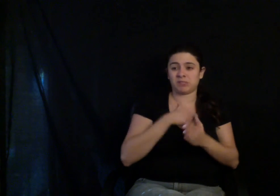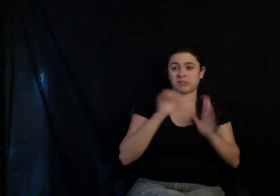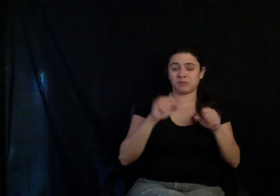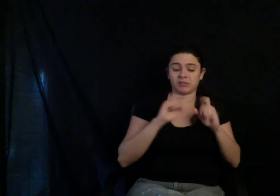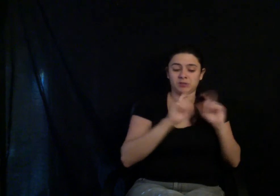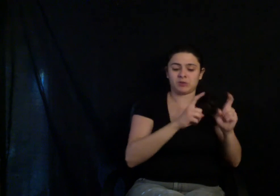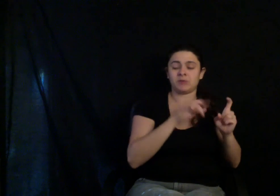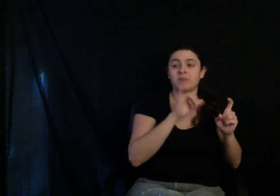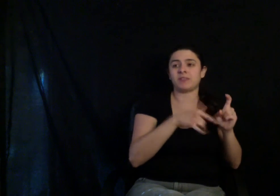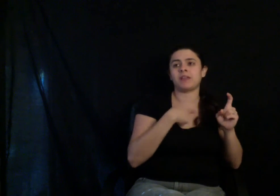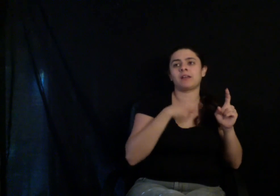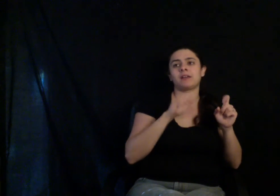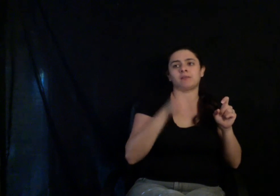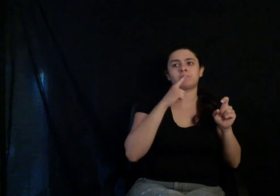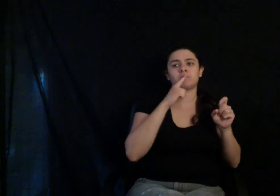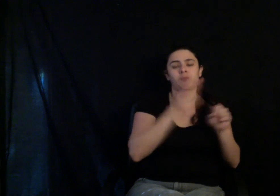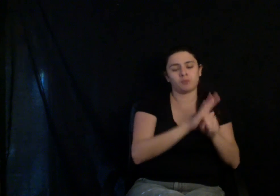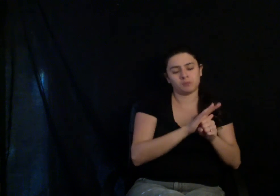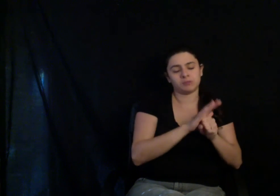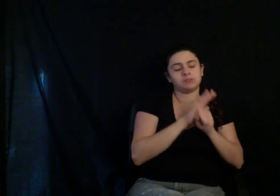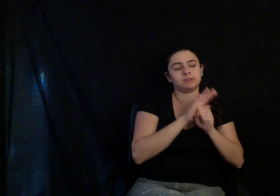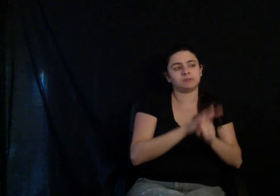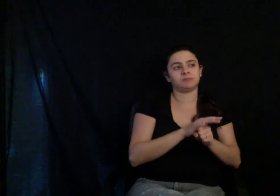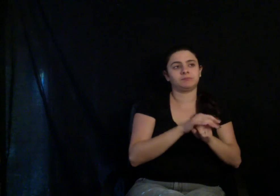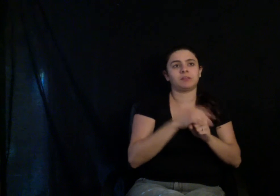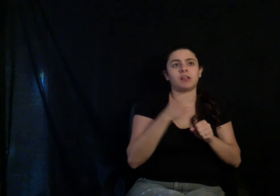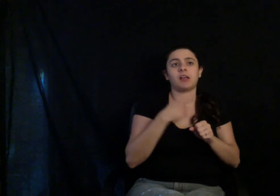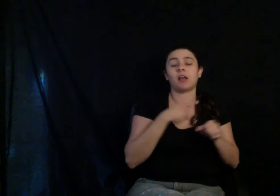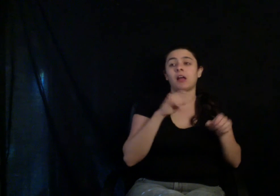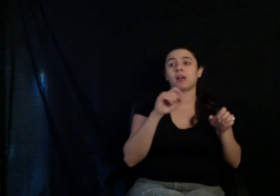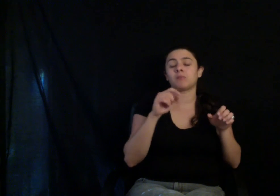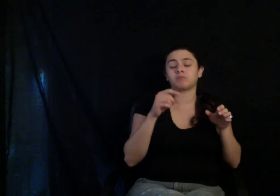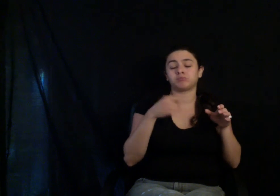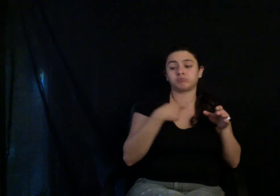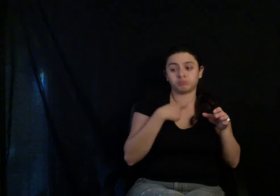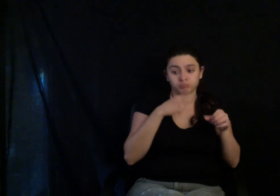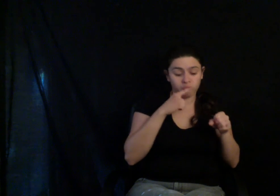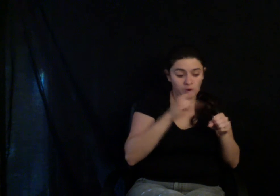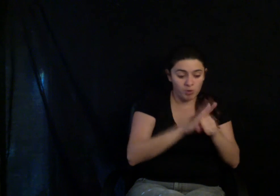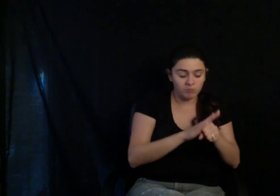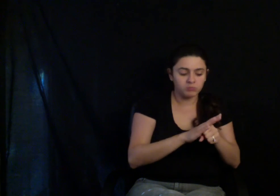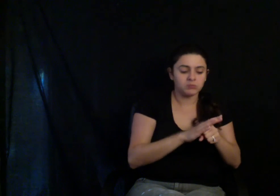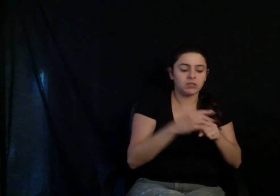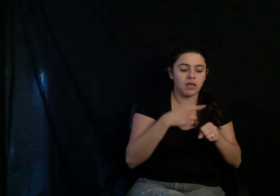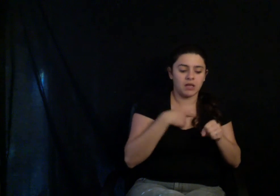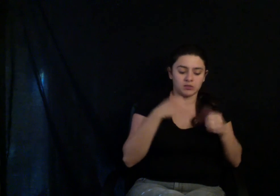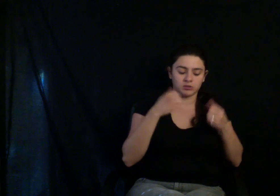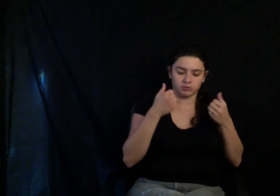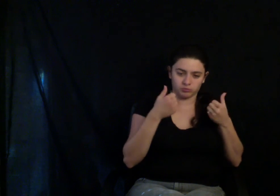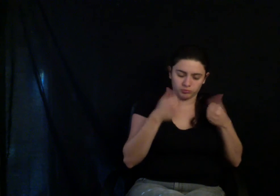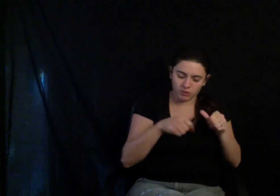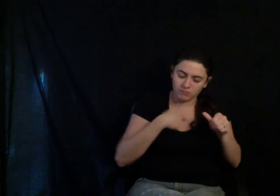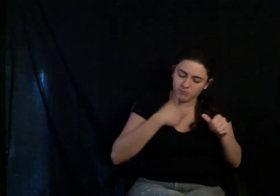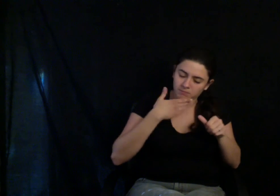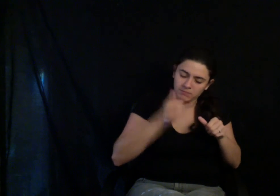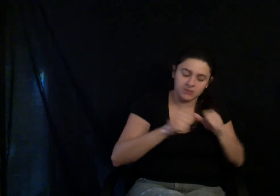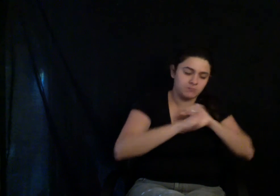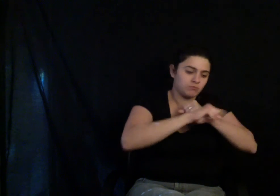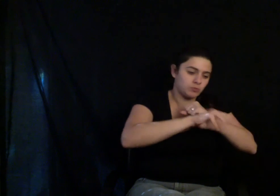that I would do my best to promote it and to try to urge people to donate. But